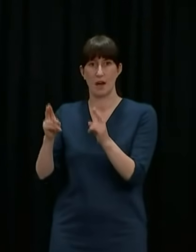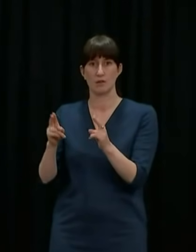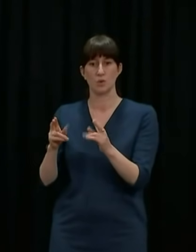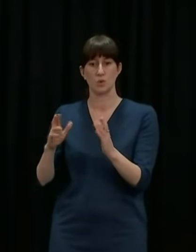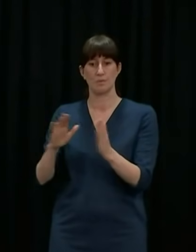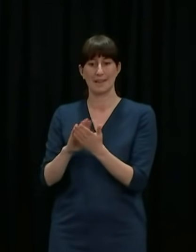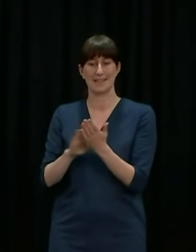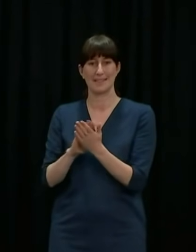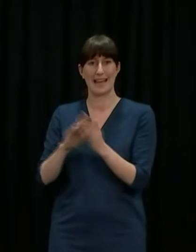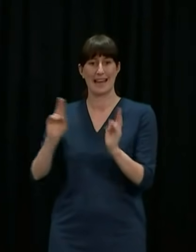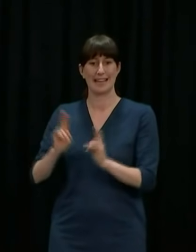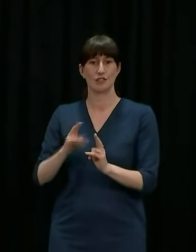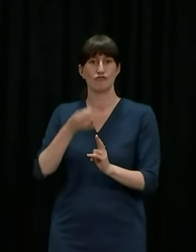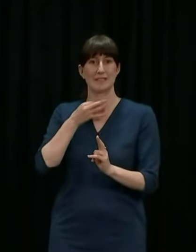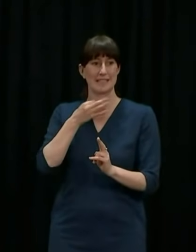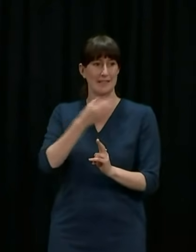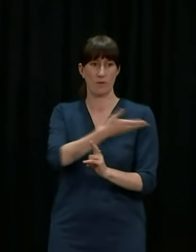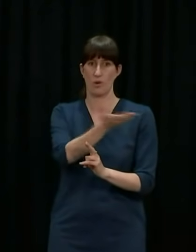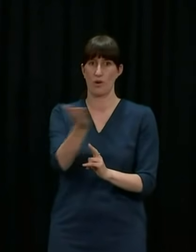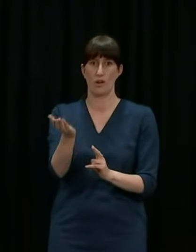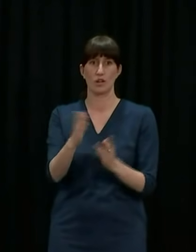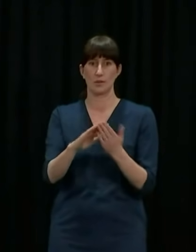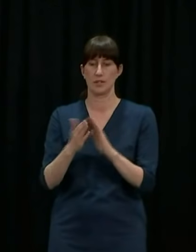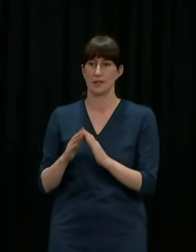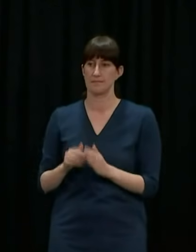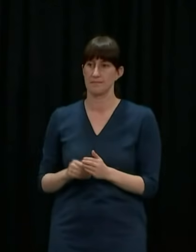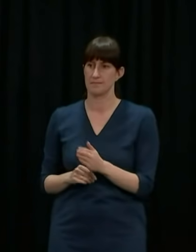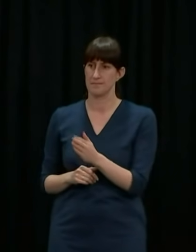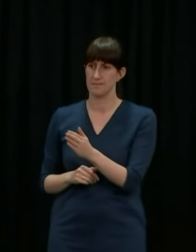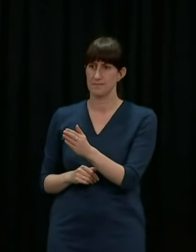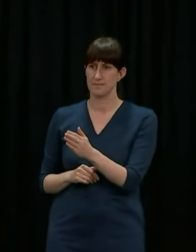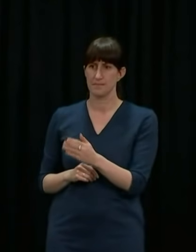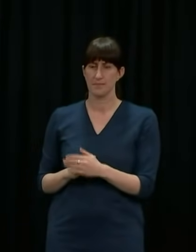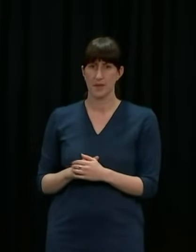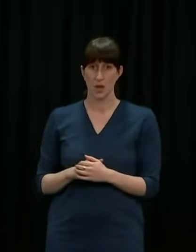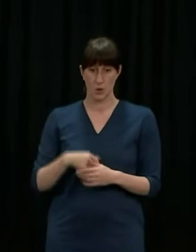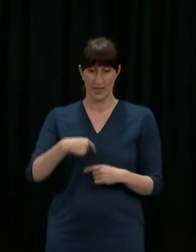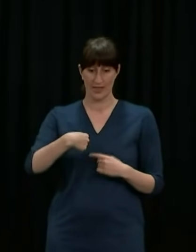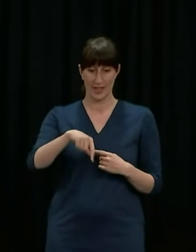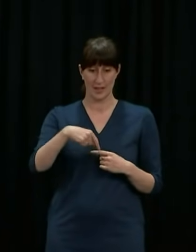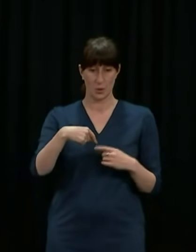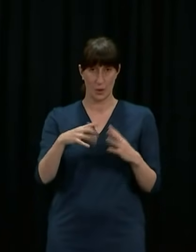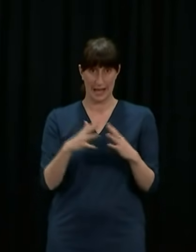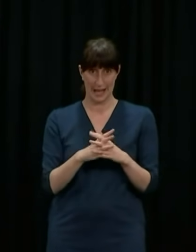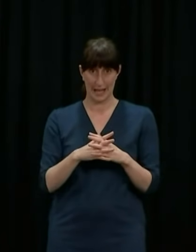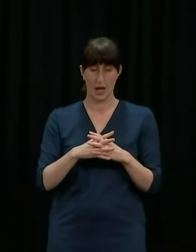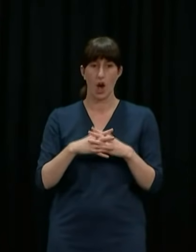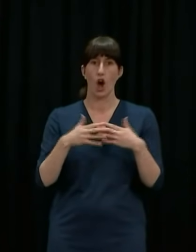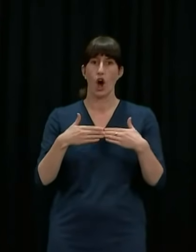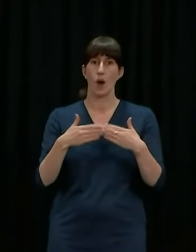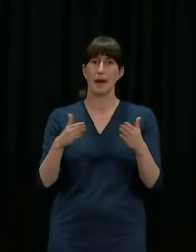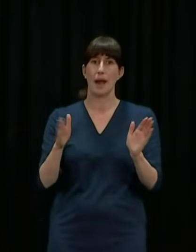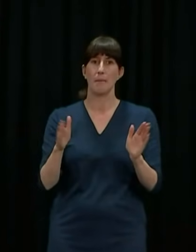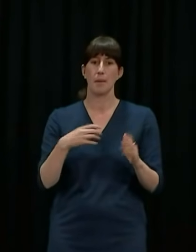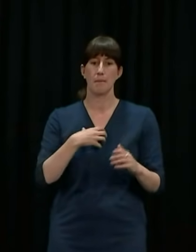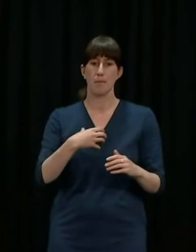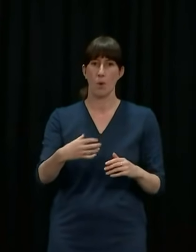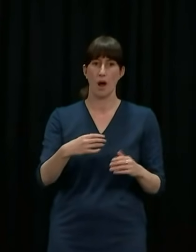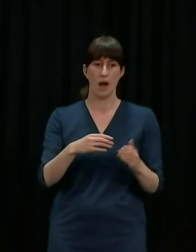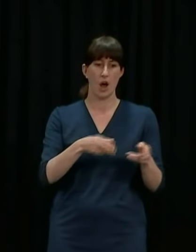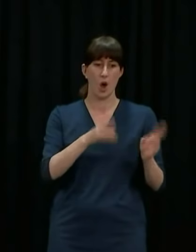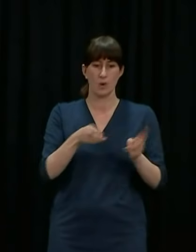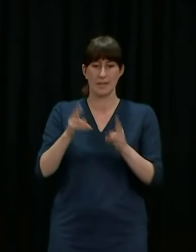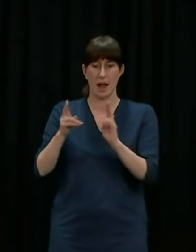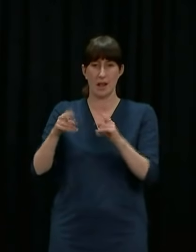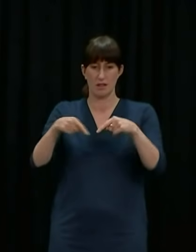Sam? A follow-up to James' question. The release of MIQ rooms this week, they mentioned that they had been conservative in what went out because of